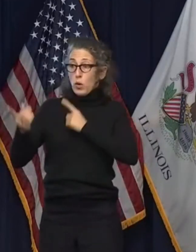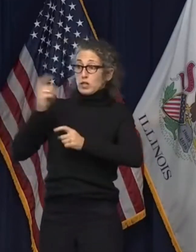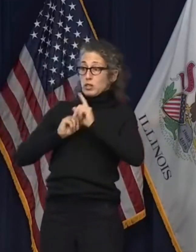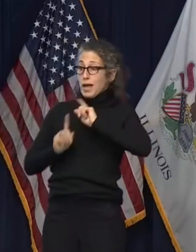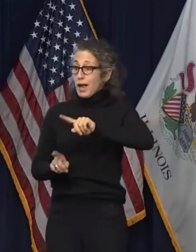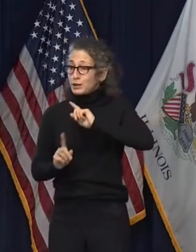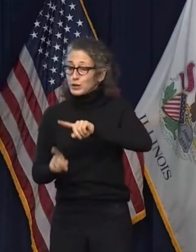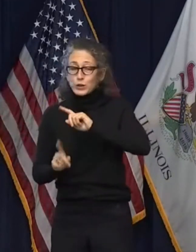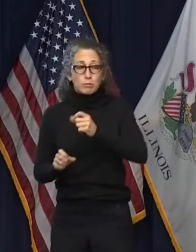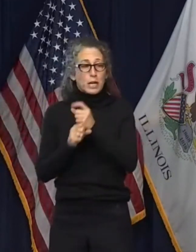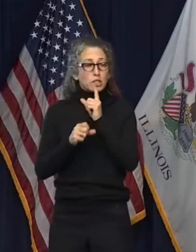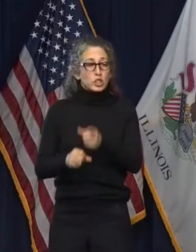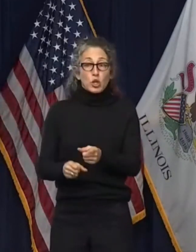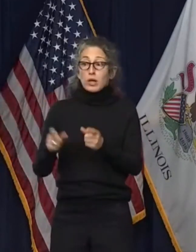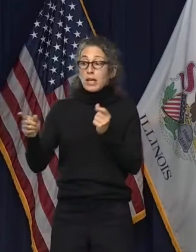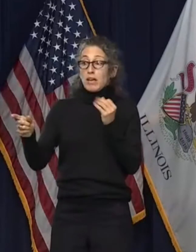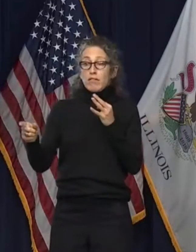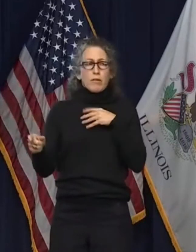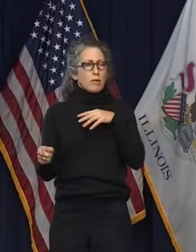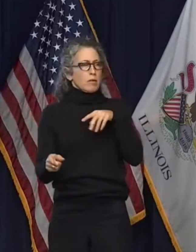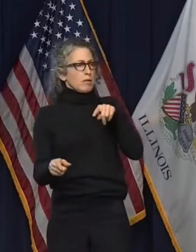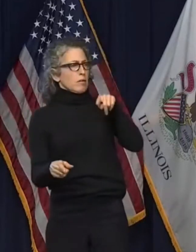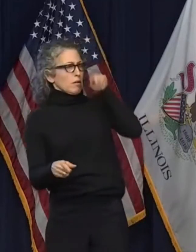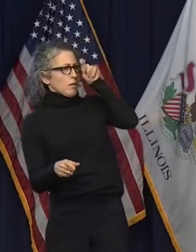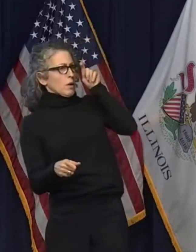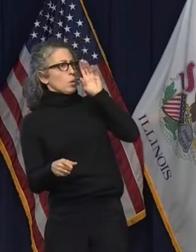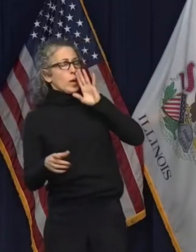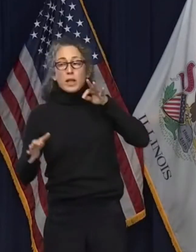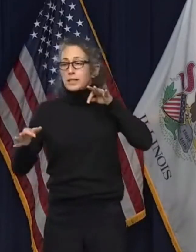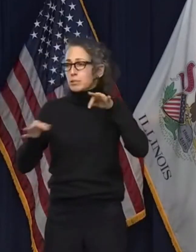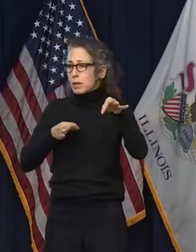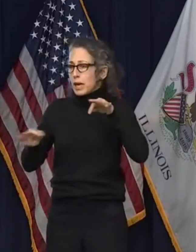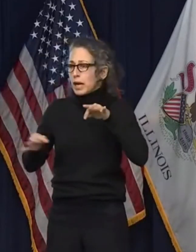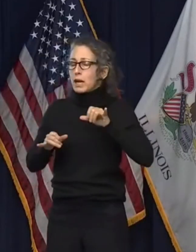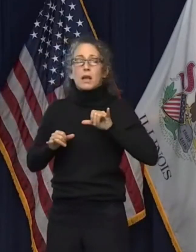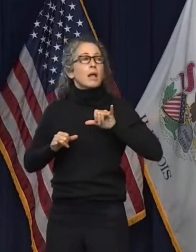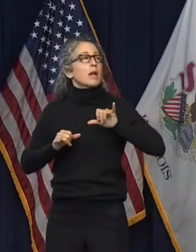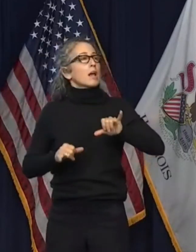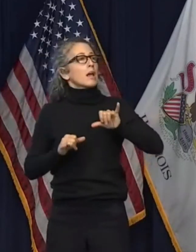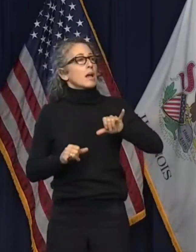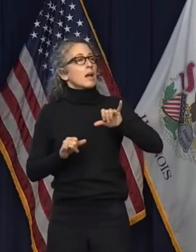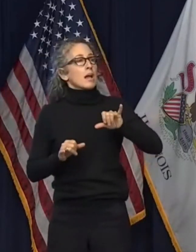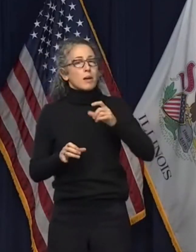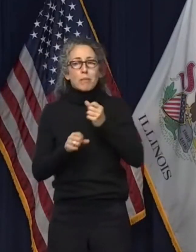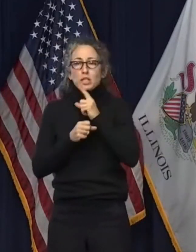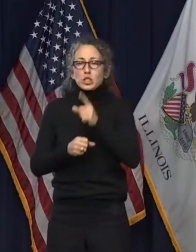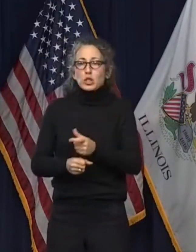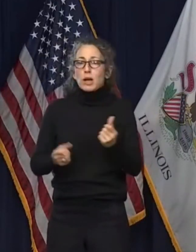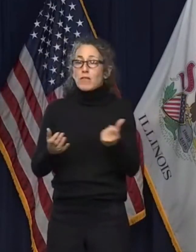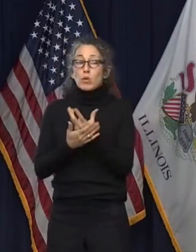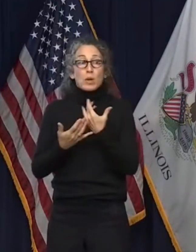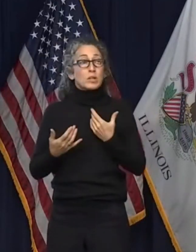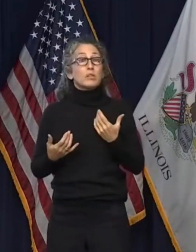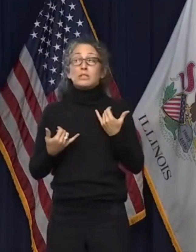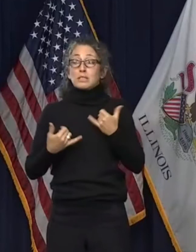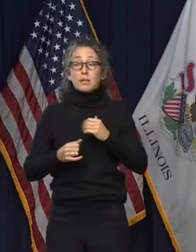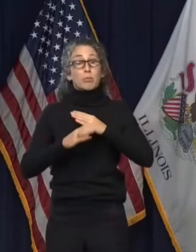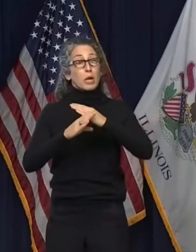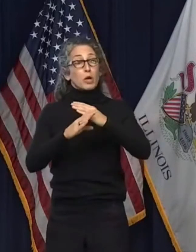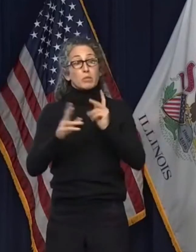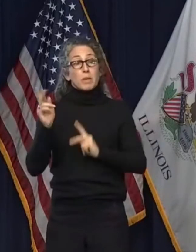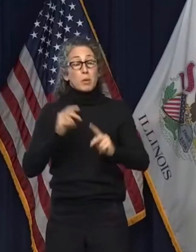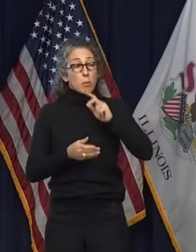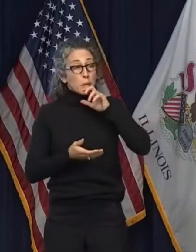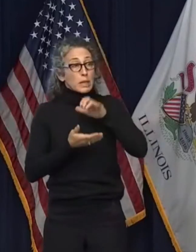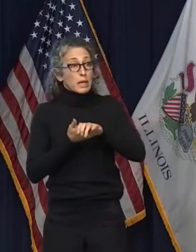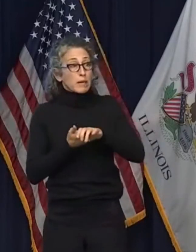that we can dispel the things that are clear myths and work on the real issues that are still barriers. People, I've heard all kinds